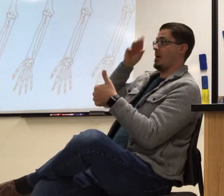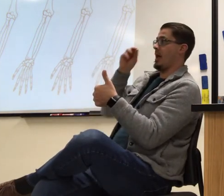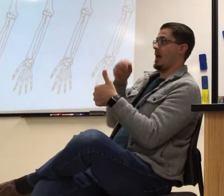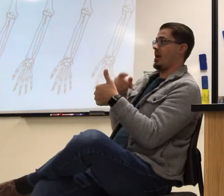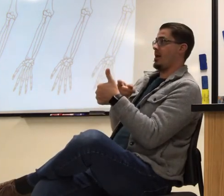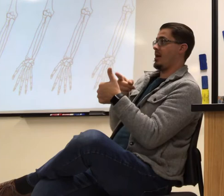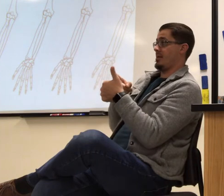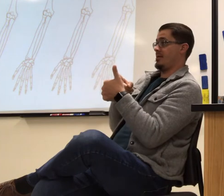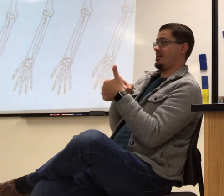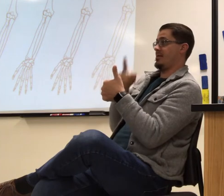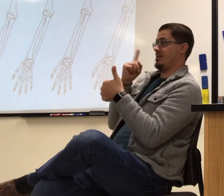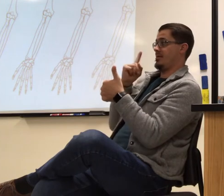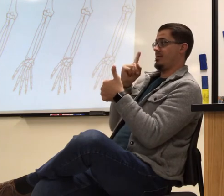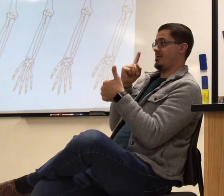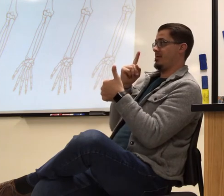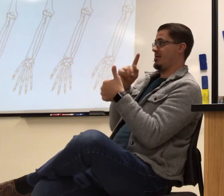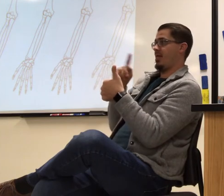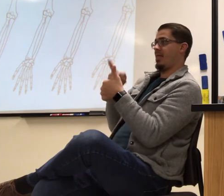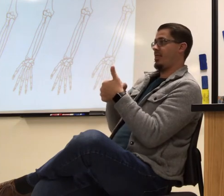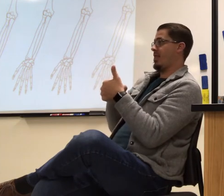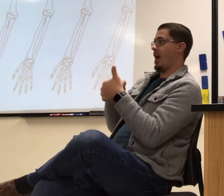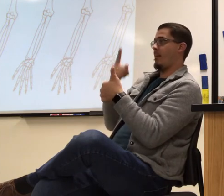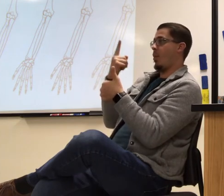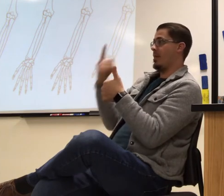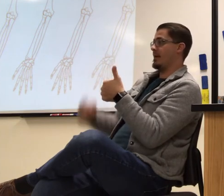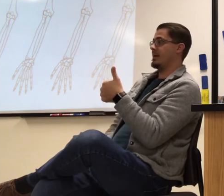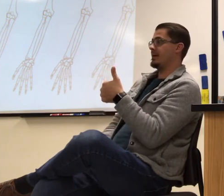of these. That's it. Thumb only.